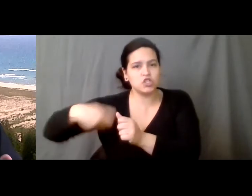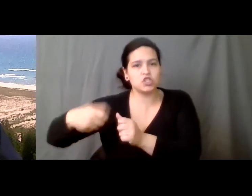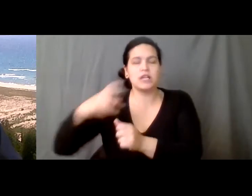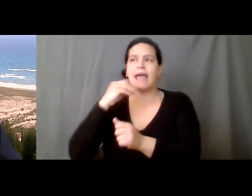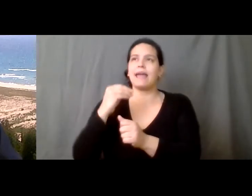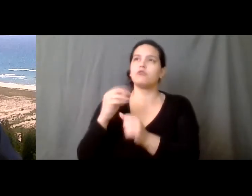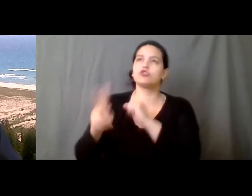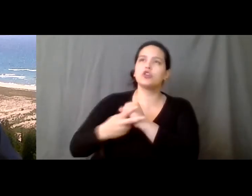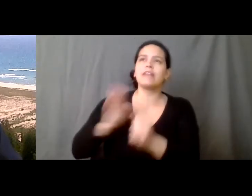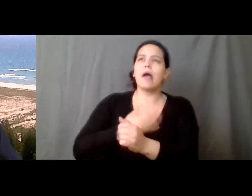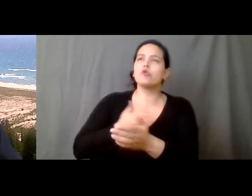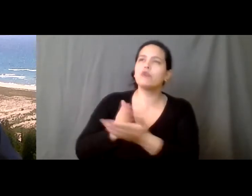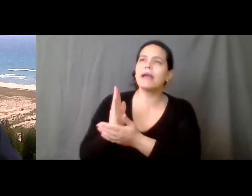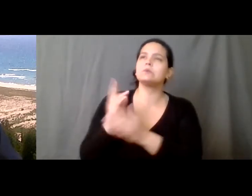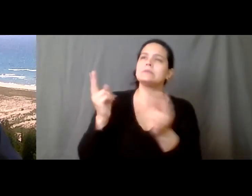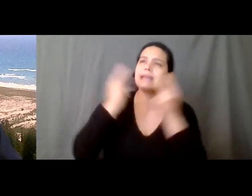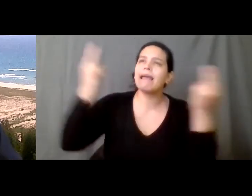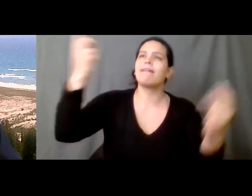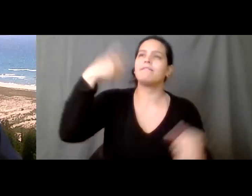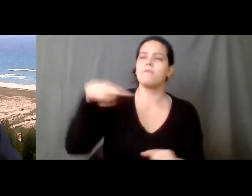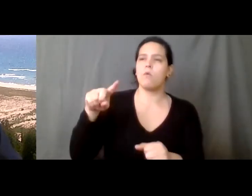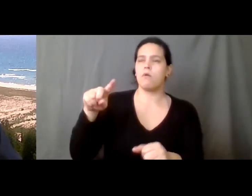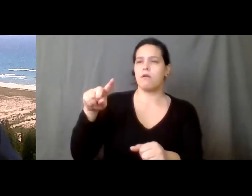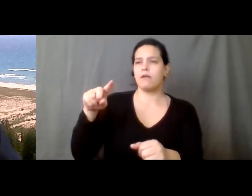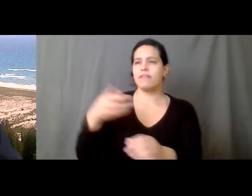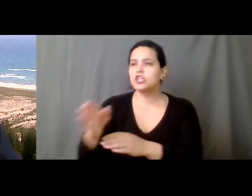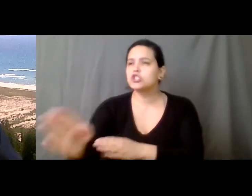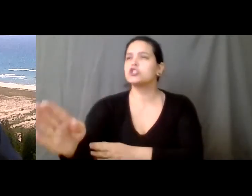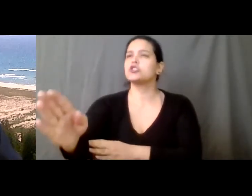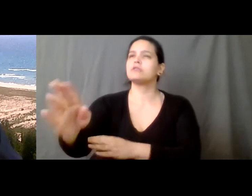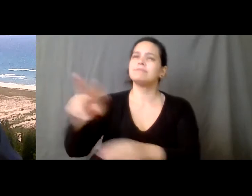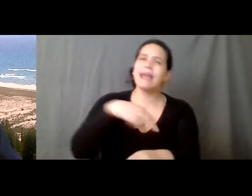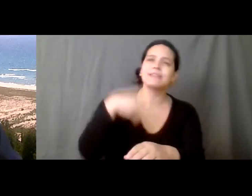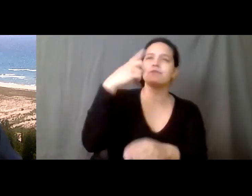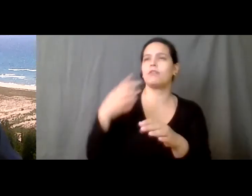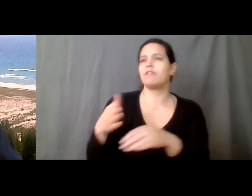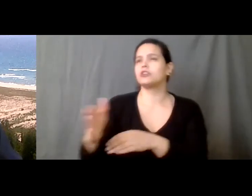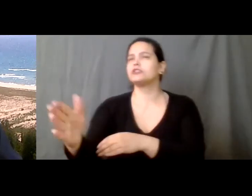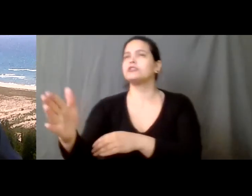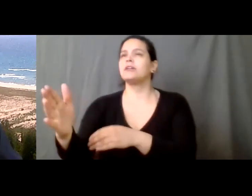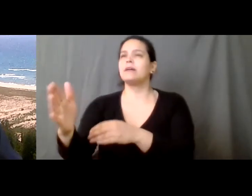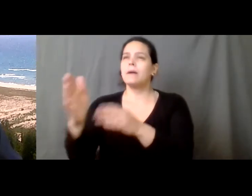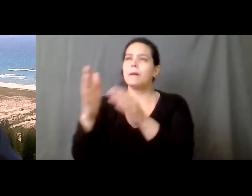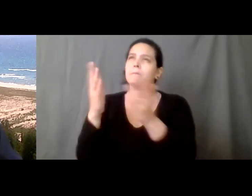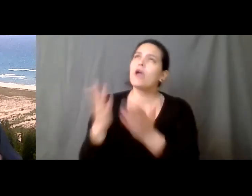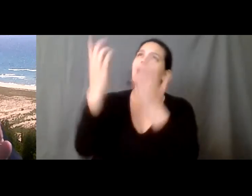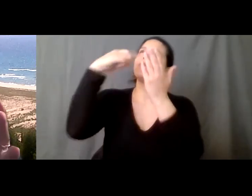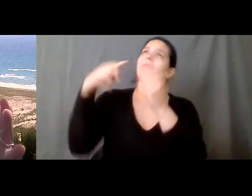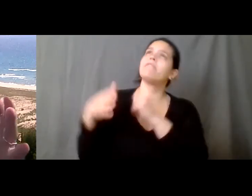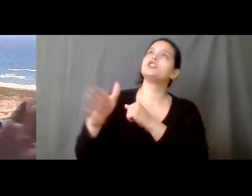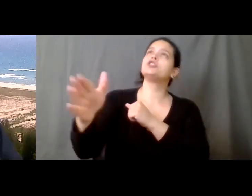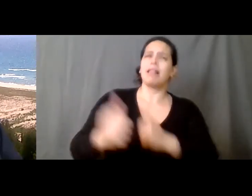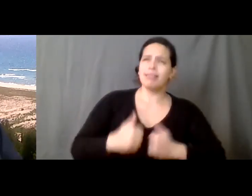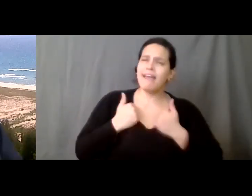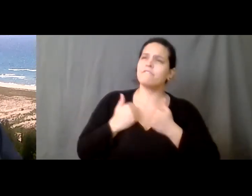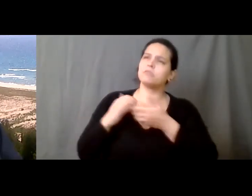fish, to dance for the fish, to pray for the fish, to catch and eat the fish, but to live with the fish,